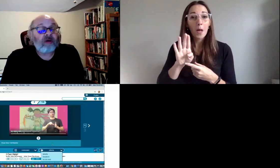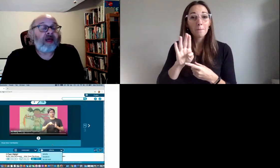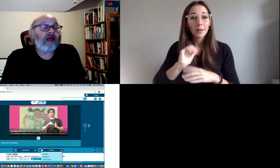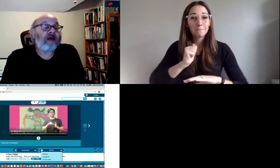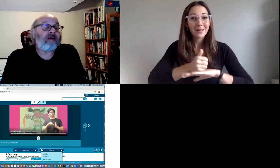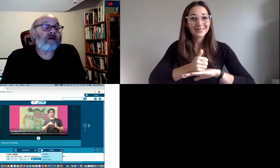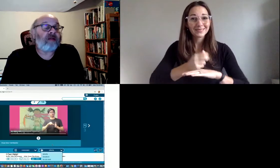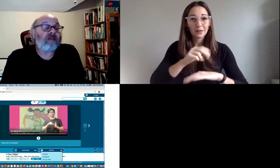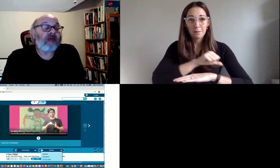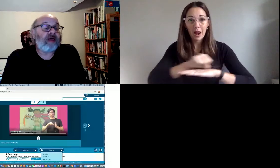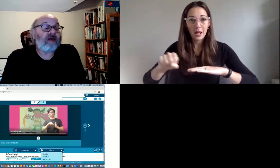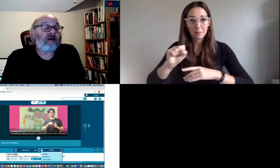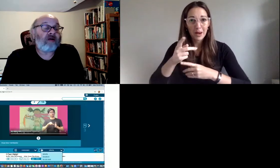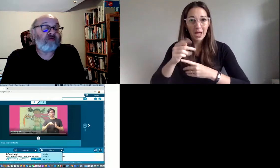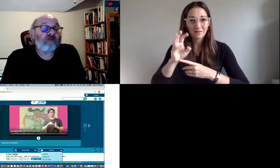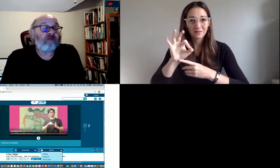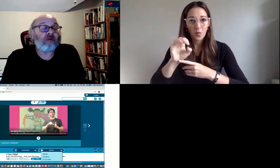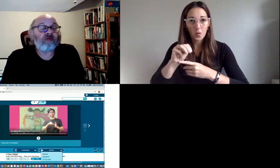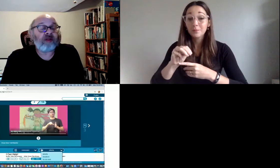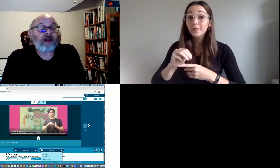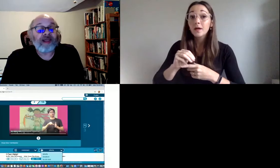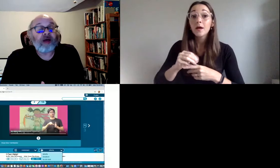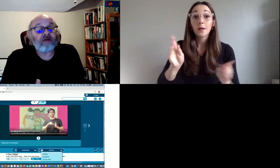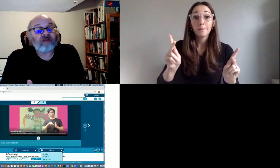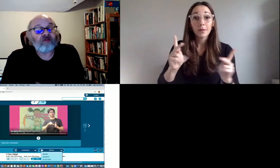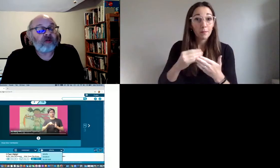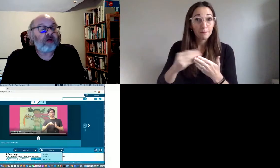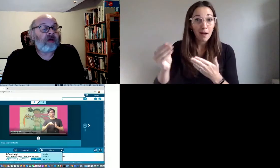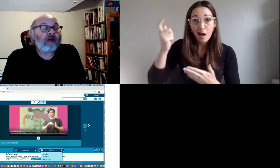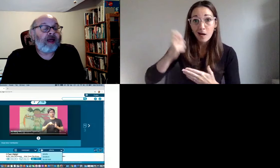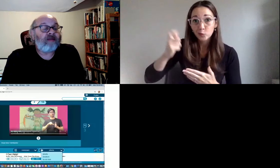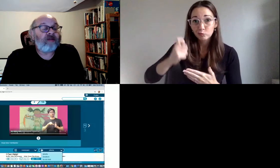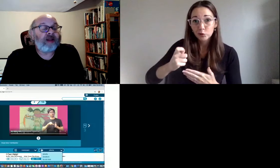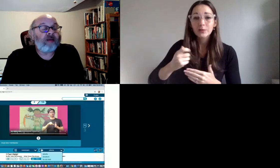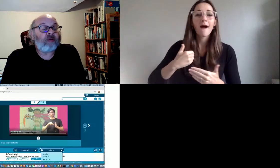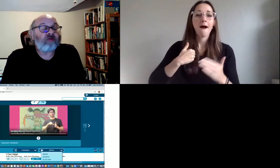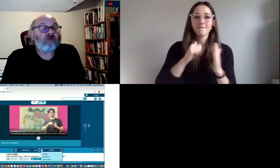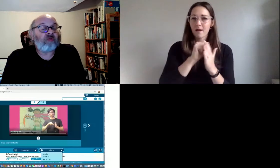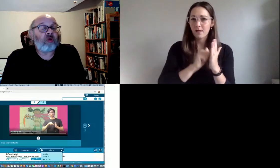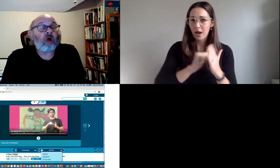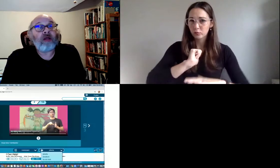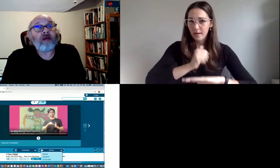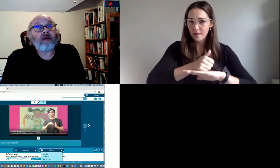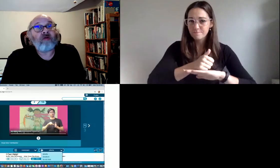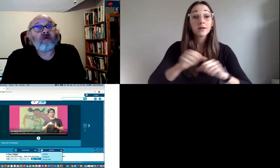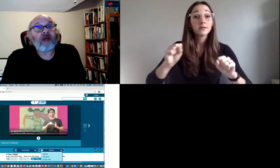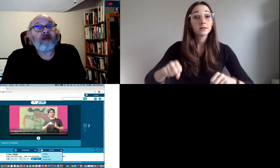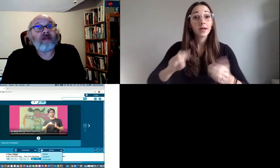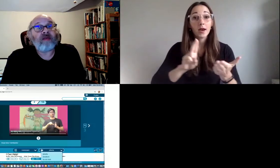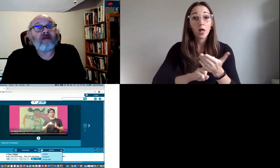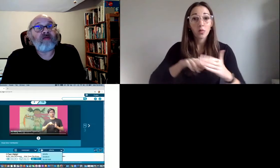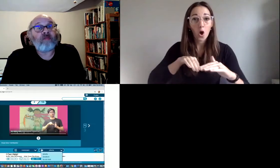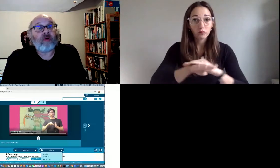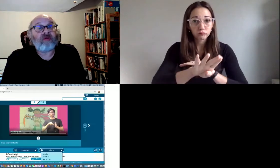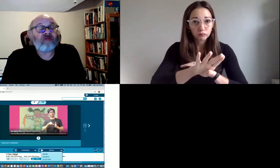subscription, and free subscription, they get an account essentially. And they're then able to log in and